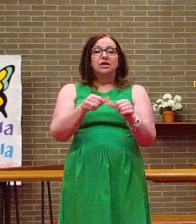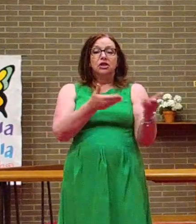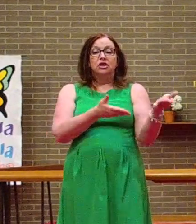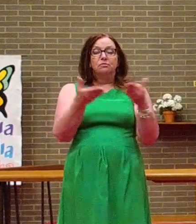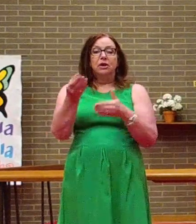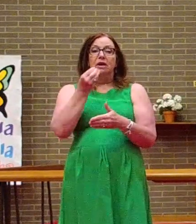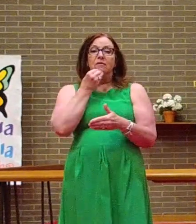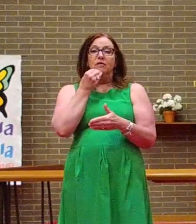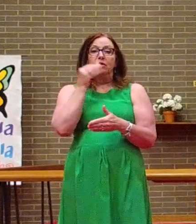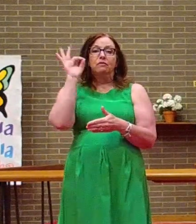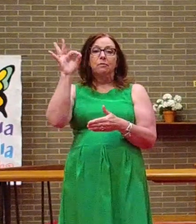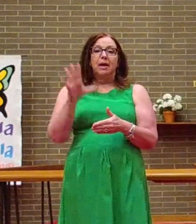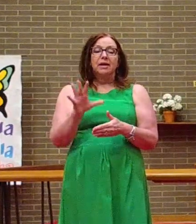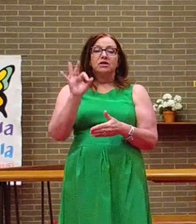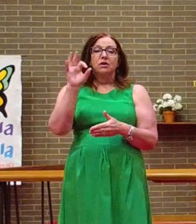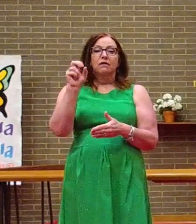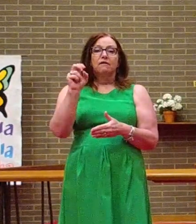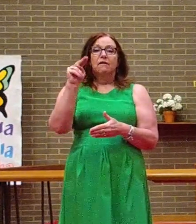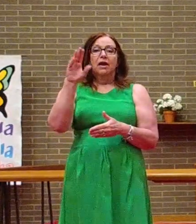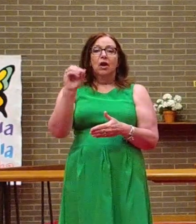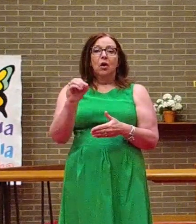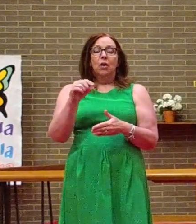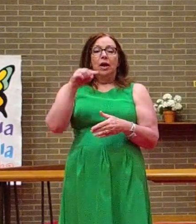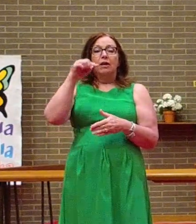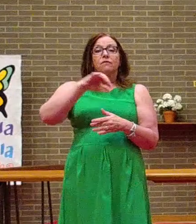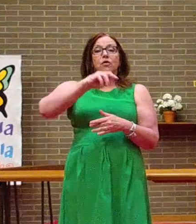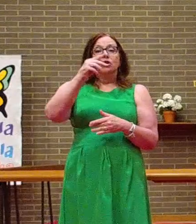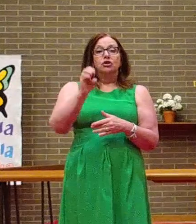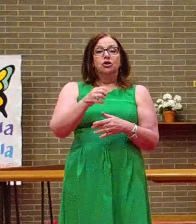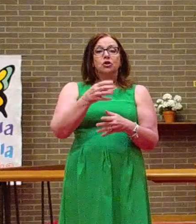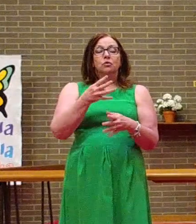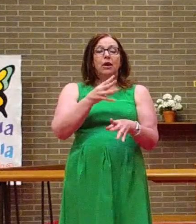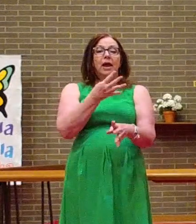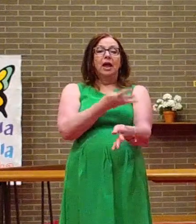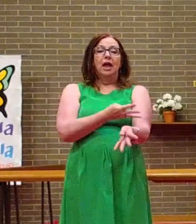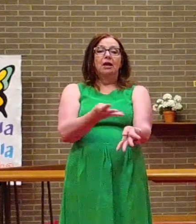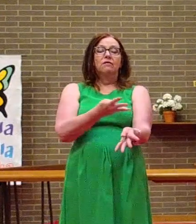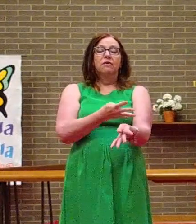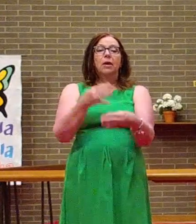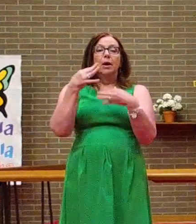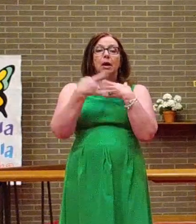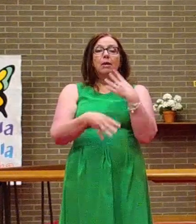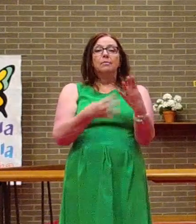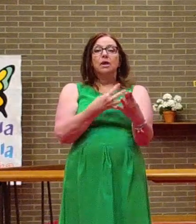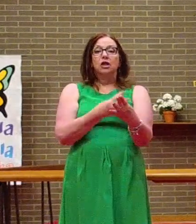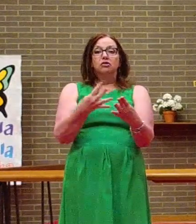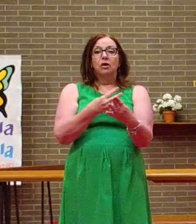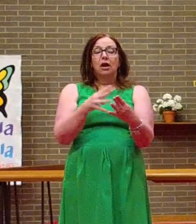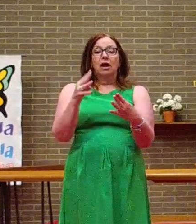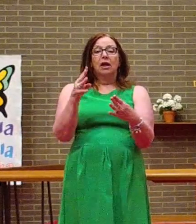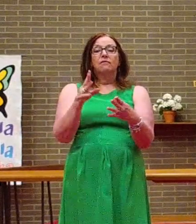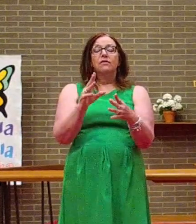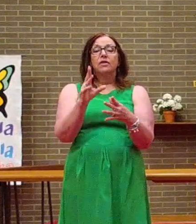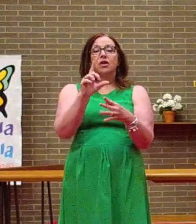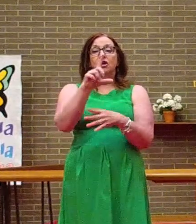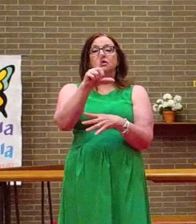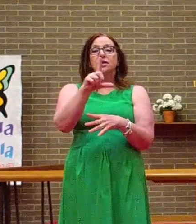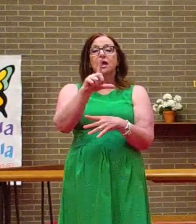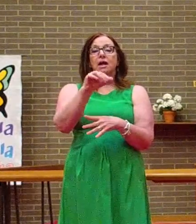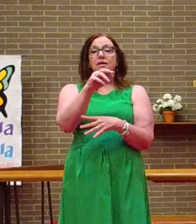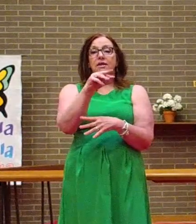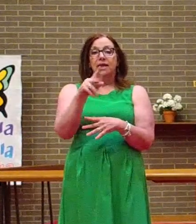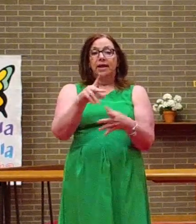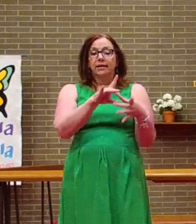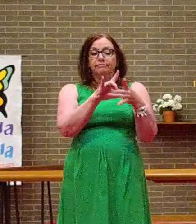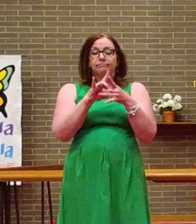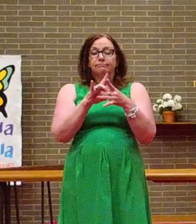mission of the month this month is going to be our blood drive. There is a link on our website that advertises our blood